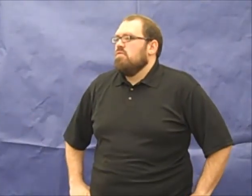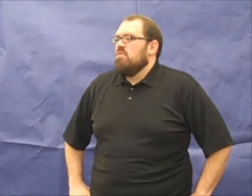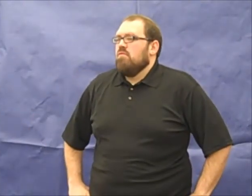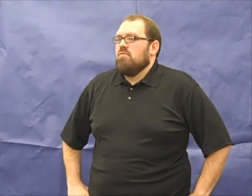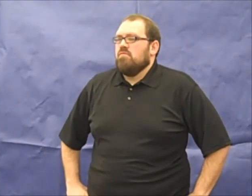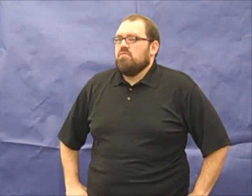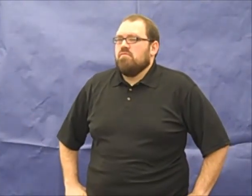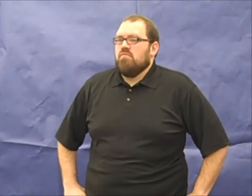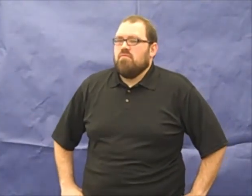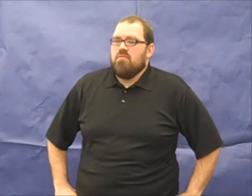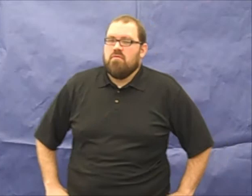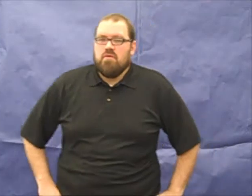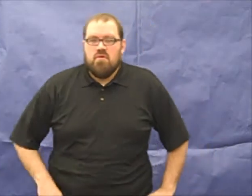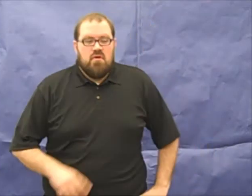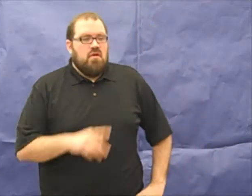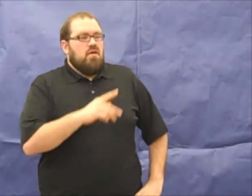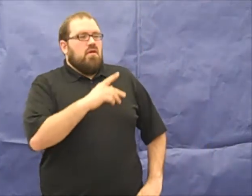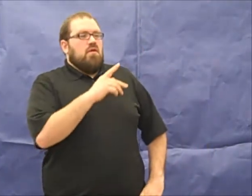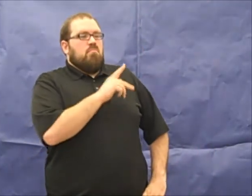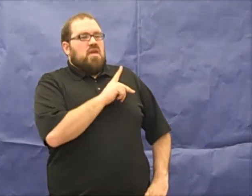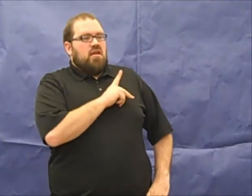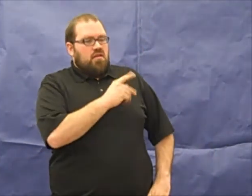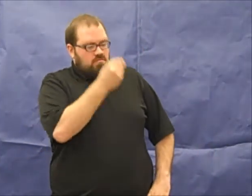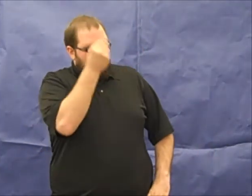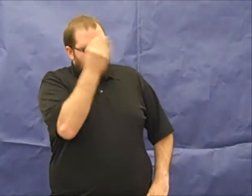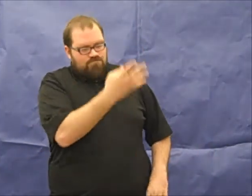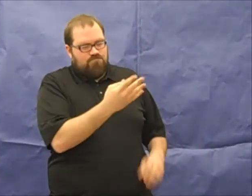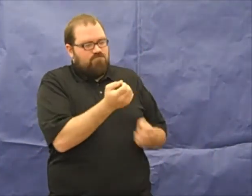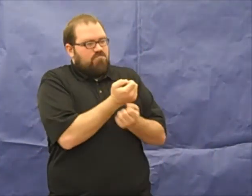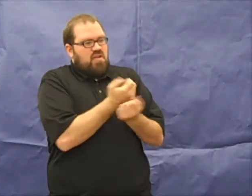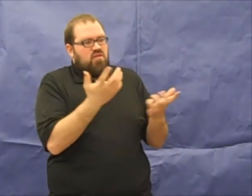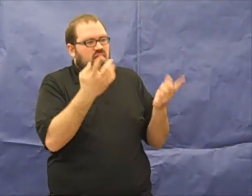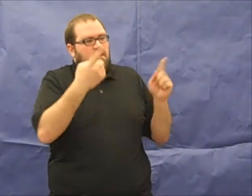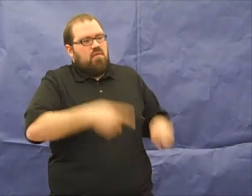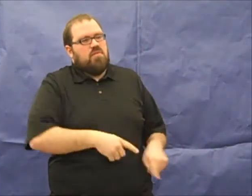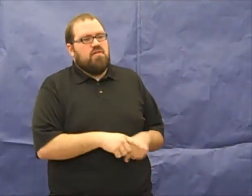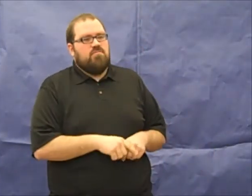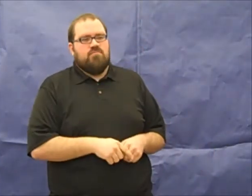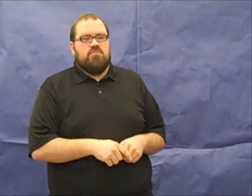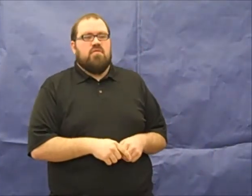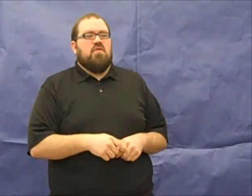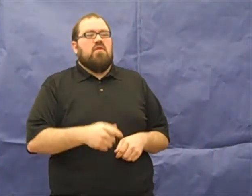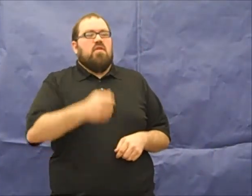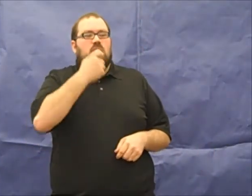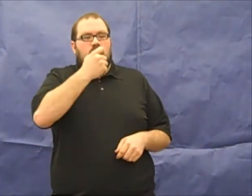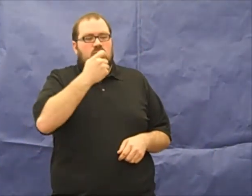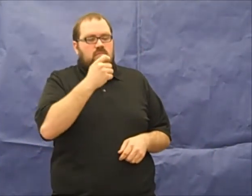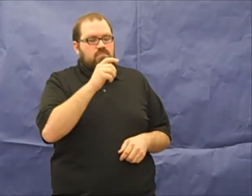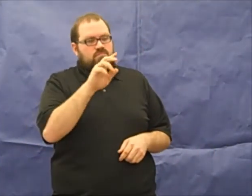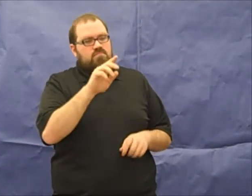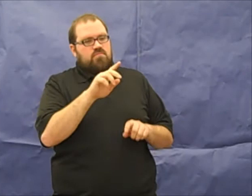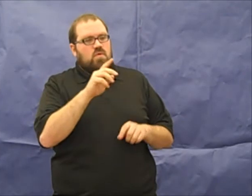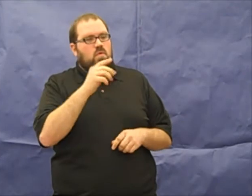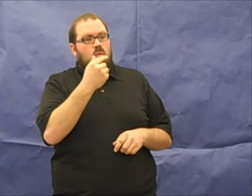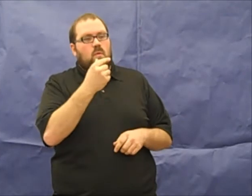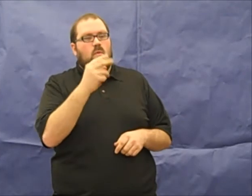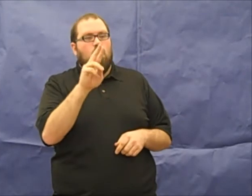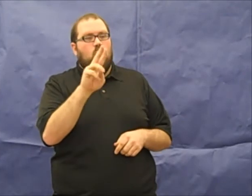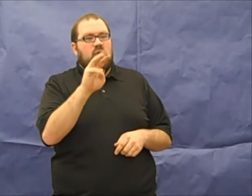relates all that occurred in the square. The whistle, the salute, our hesitation on the veranda, the murder